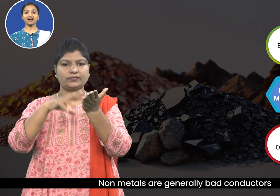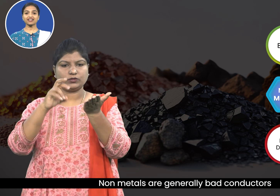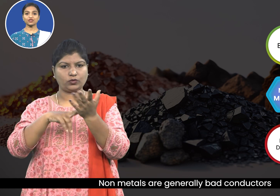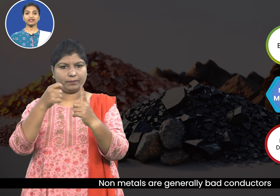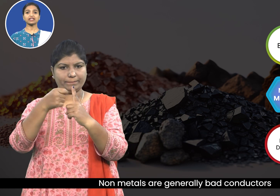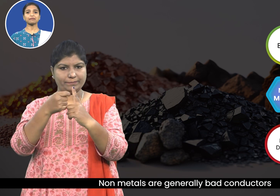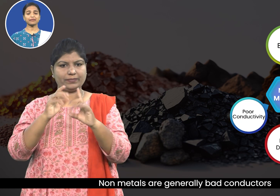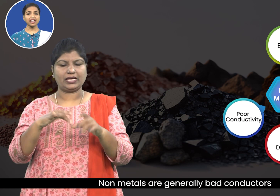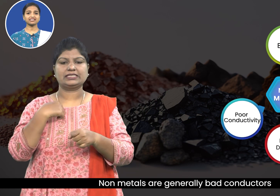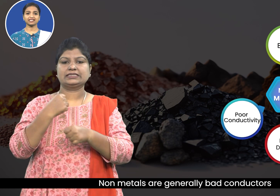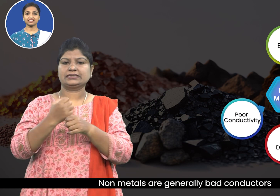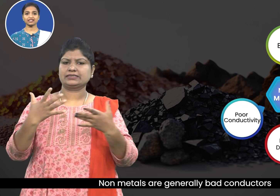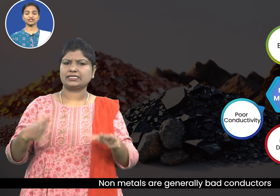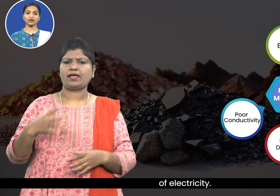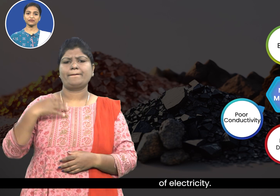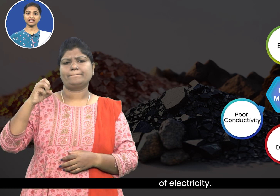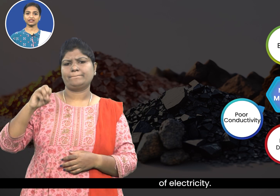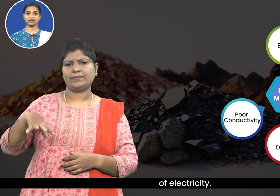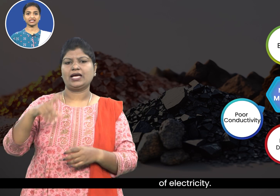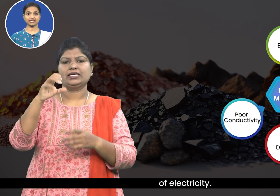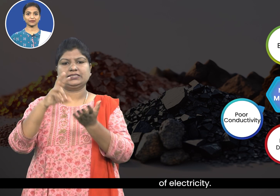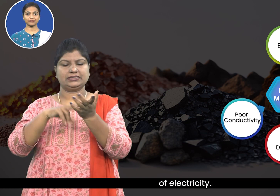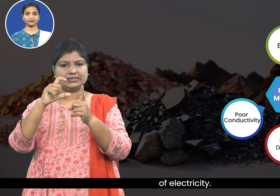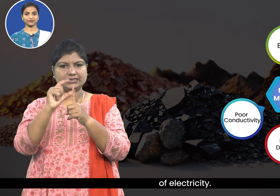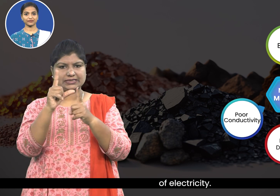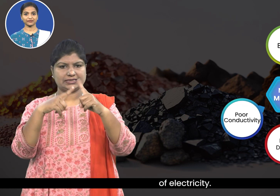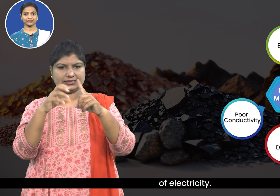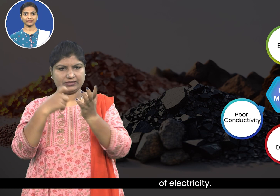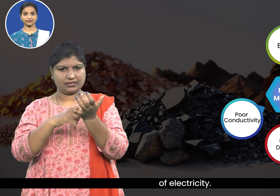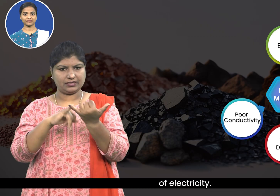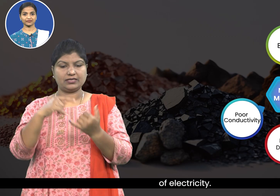Non-metals are generally bad conductors of electricity.